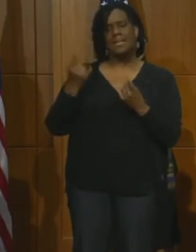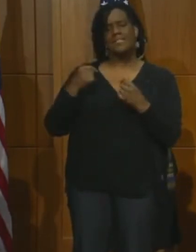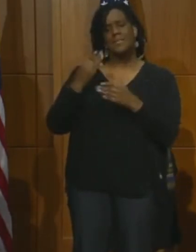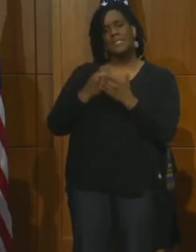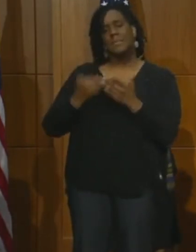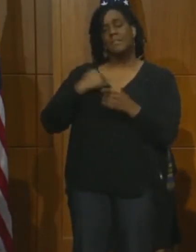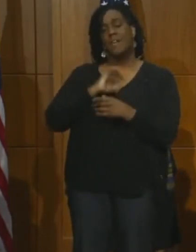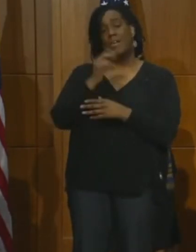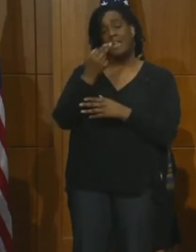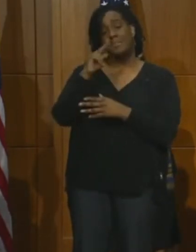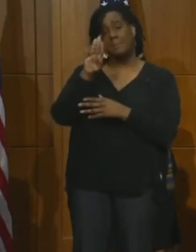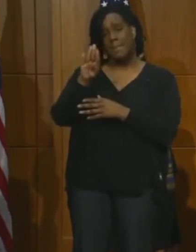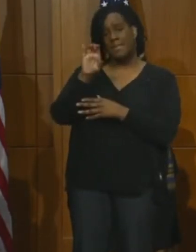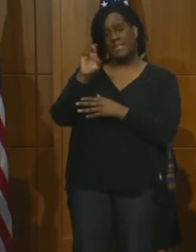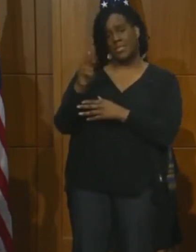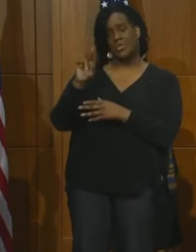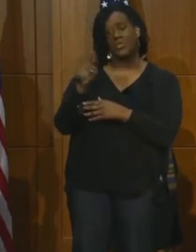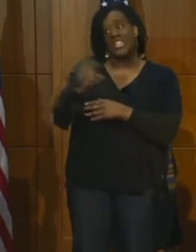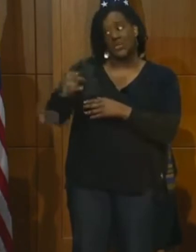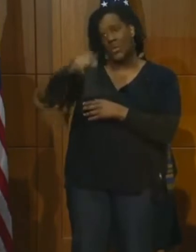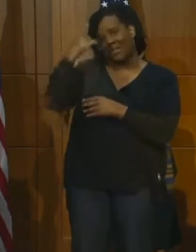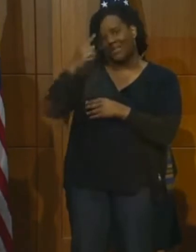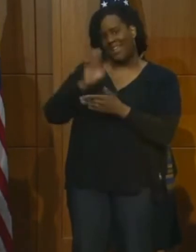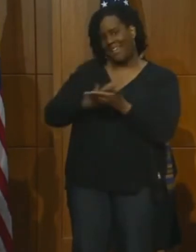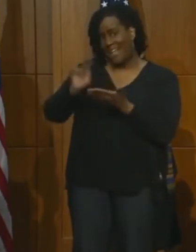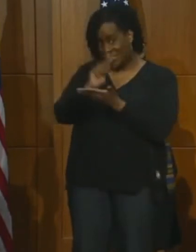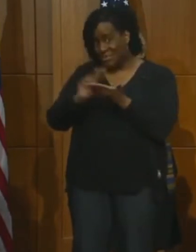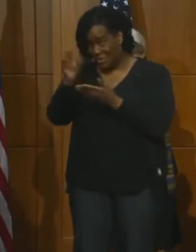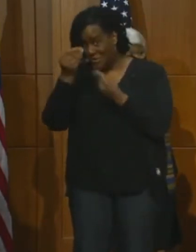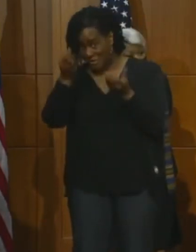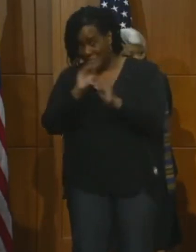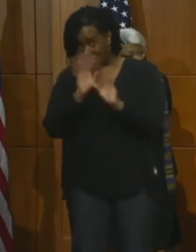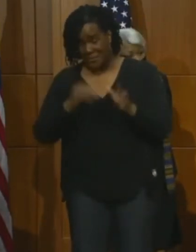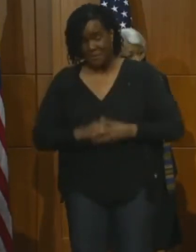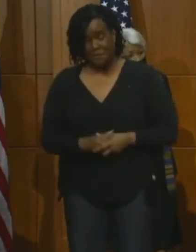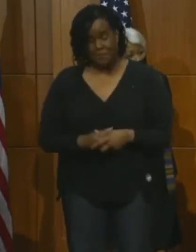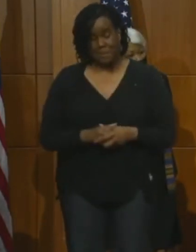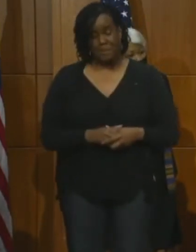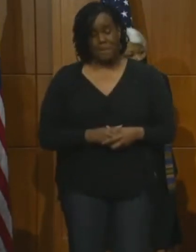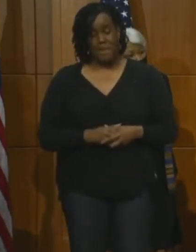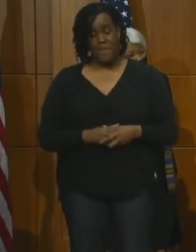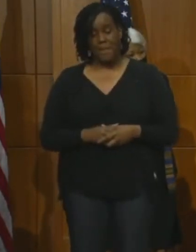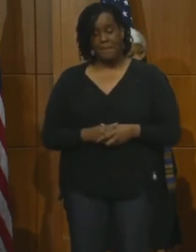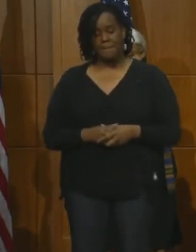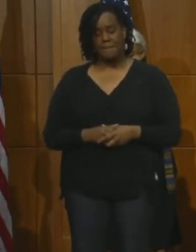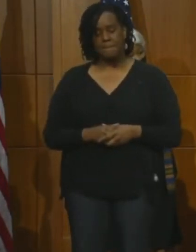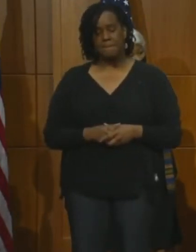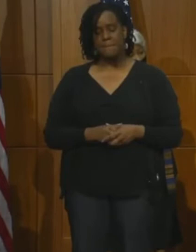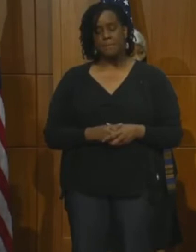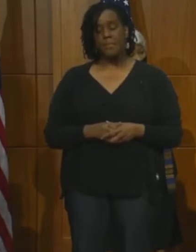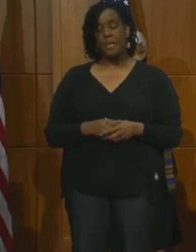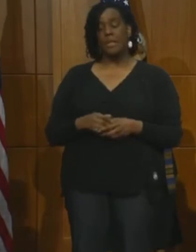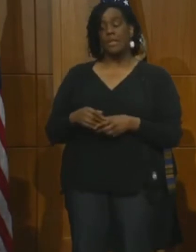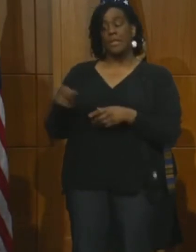our HBCUs, historic Black colleges and universities, to be clear. The strong leaders coming out of